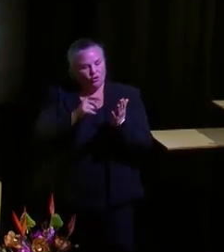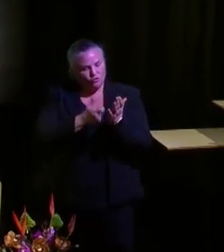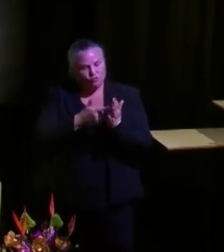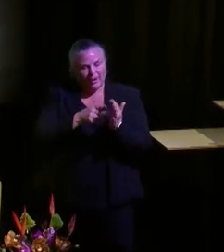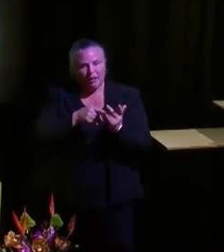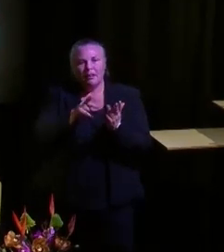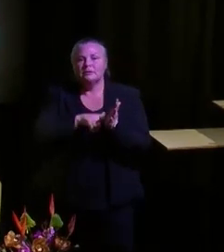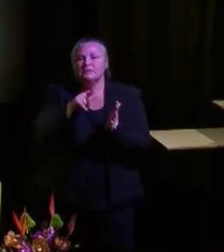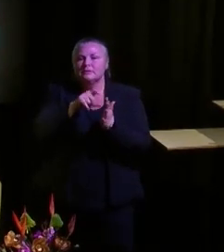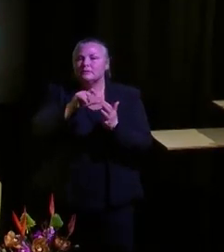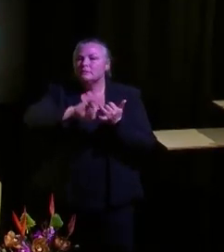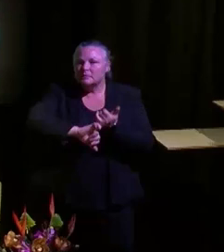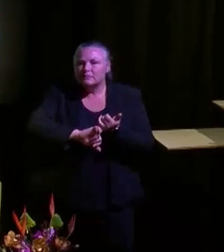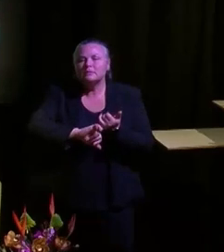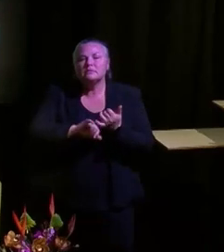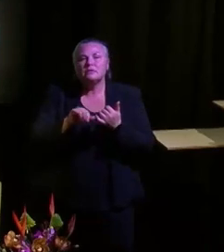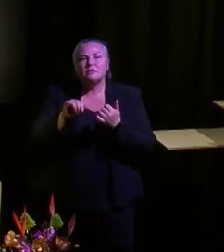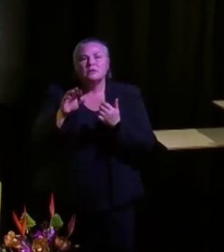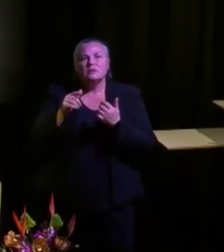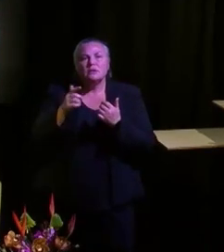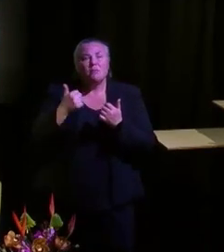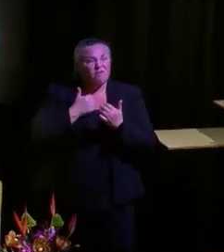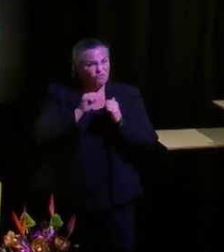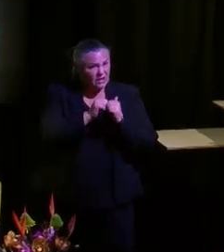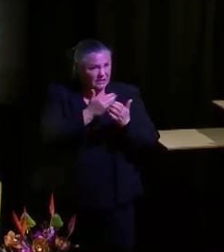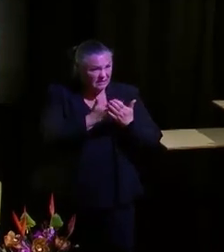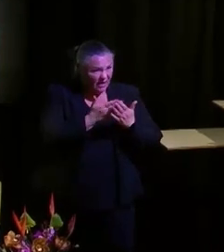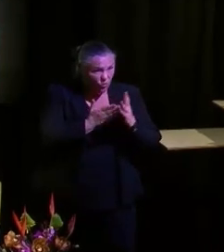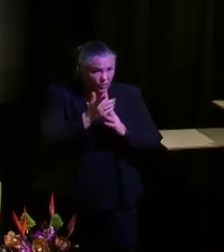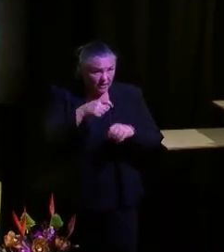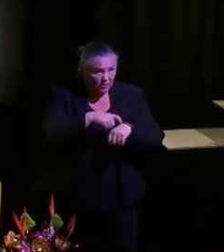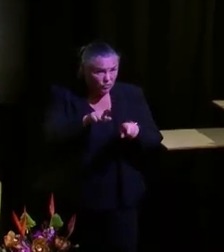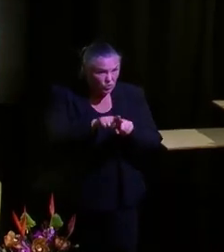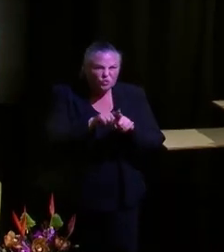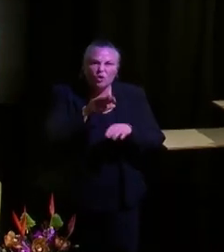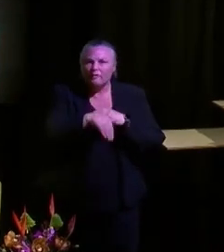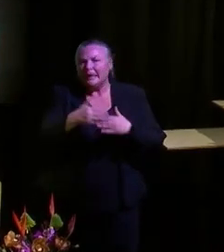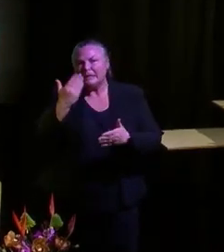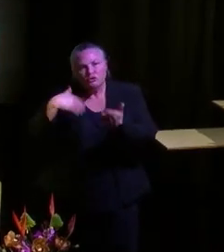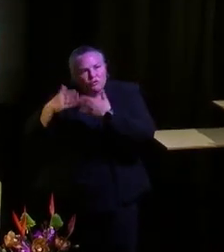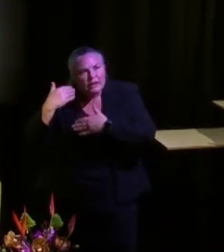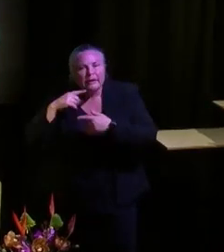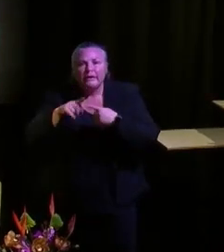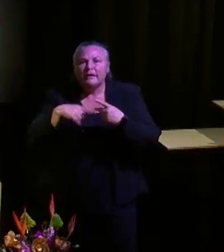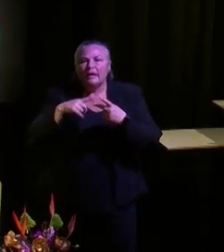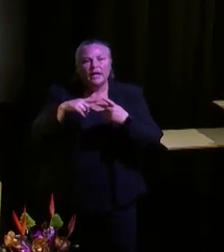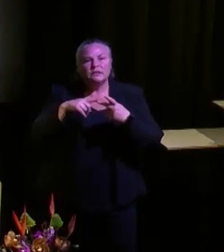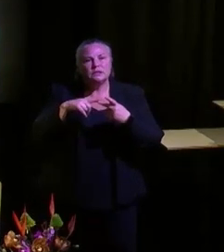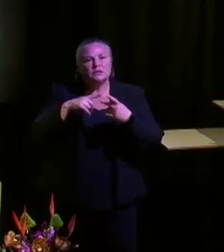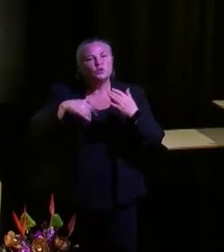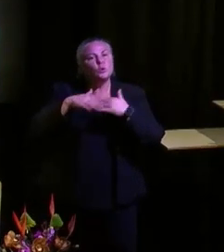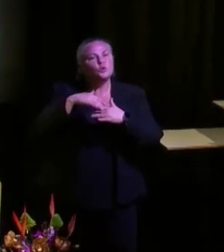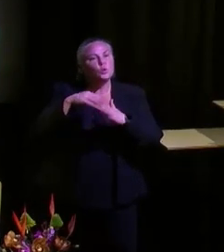mine were studying, you know, at the time too, and sort of history and all this social policy.